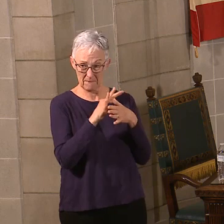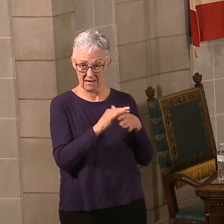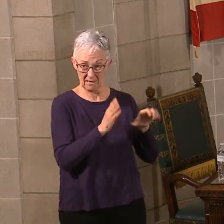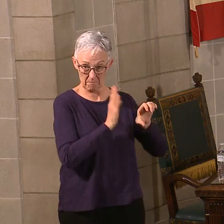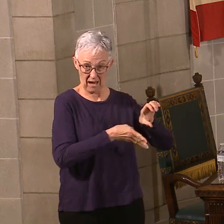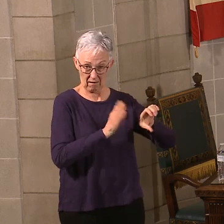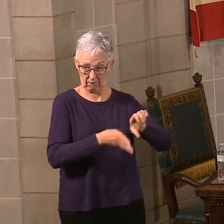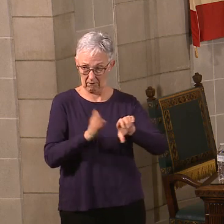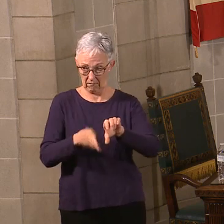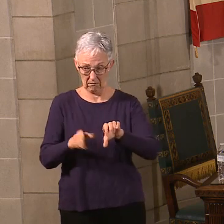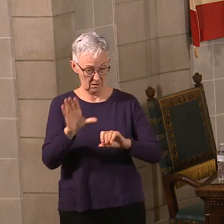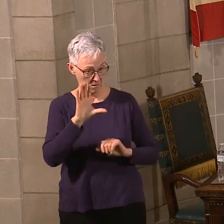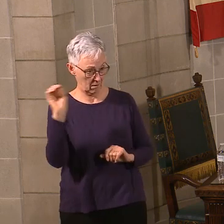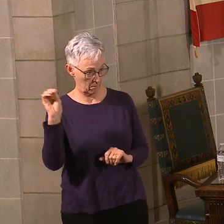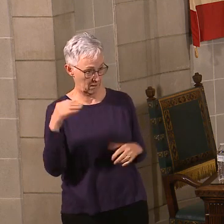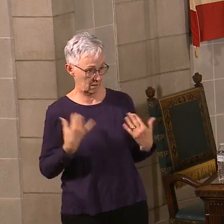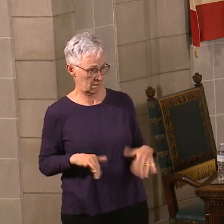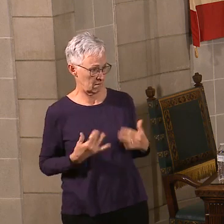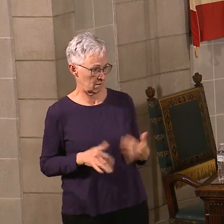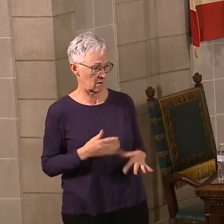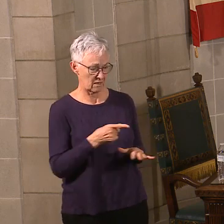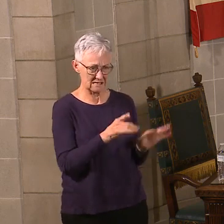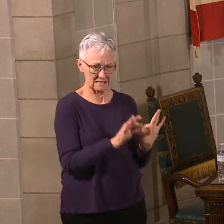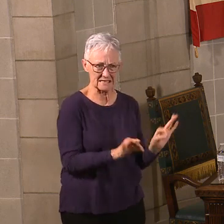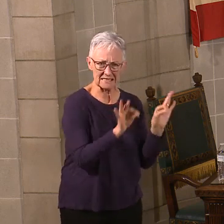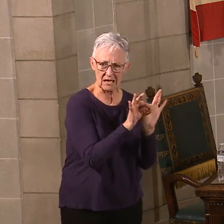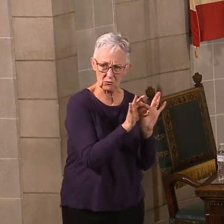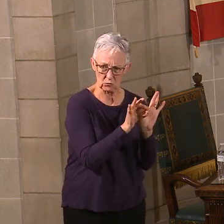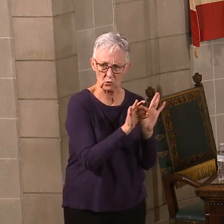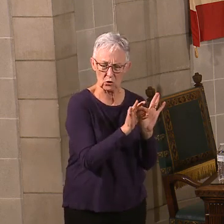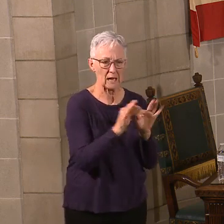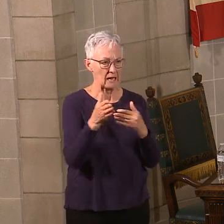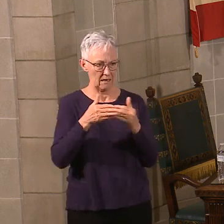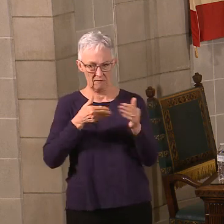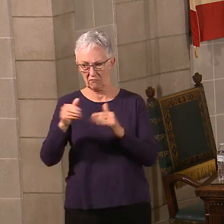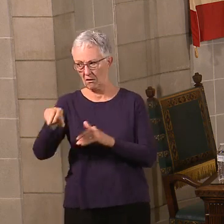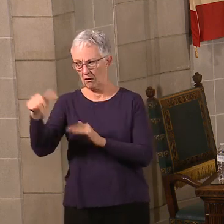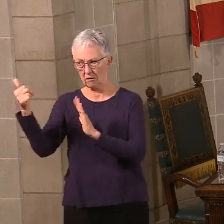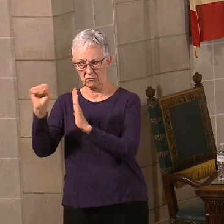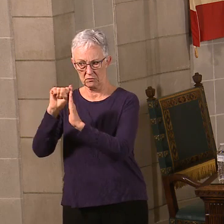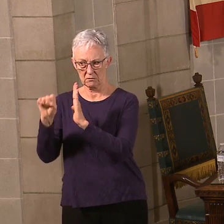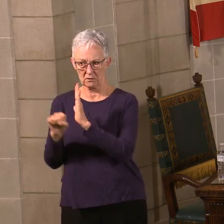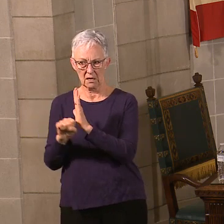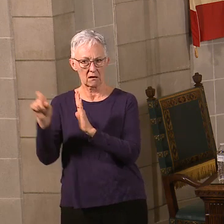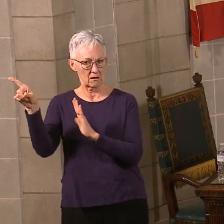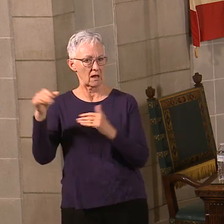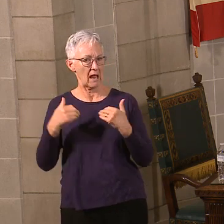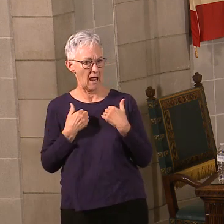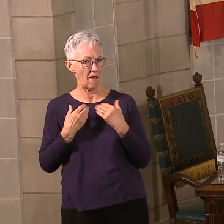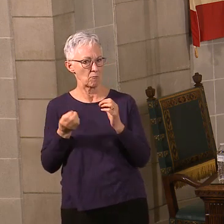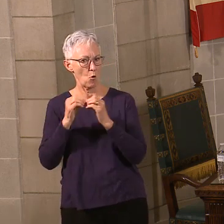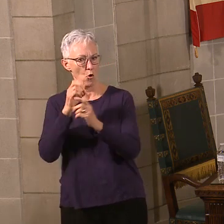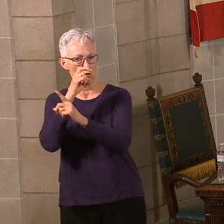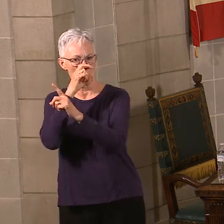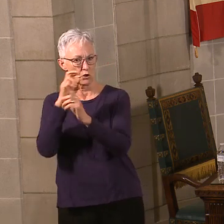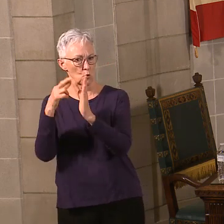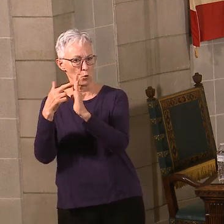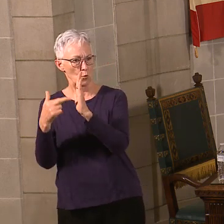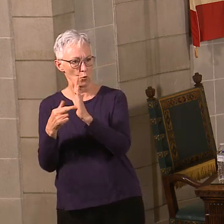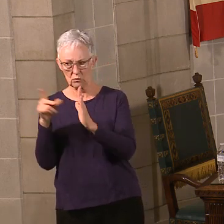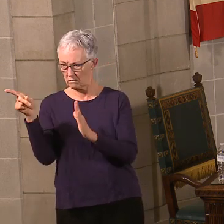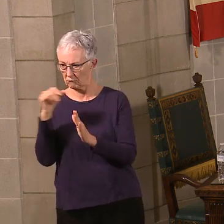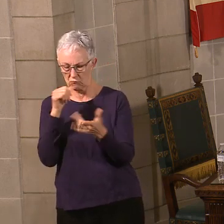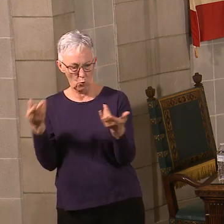industries. Even in other states where they have shelter in place or stay-at-home orders, none of these facilities are closed. These